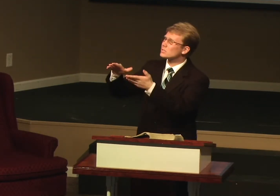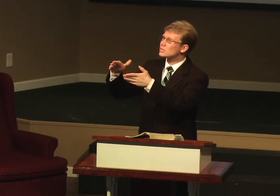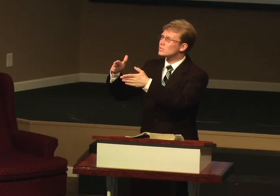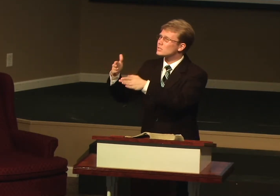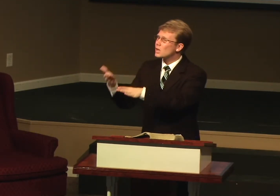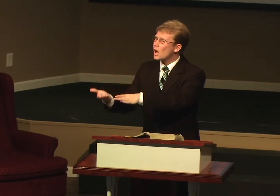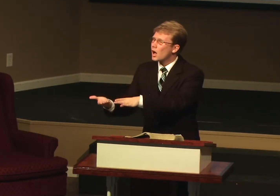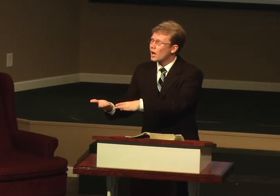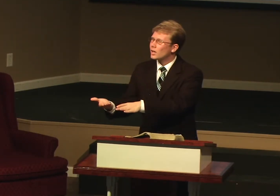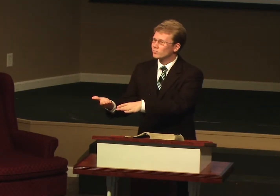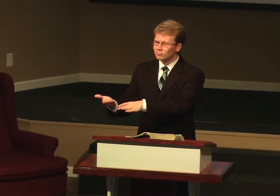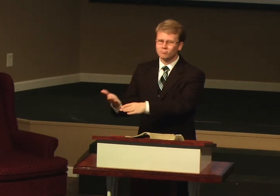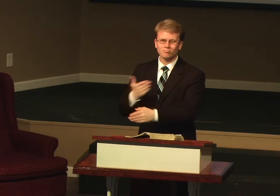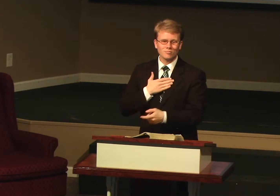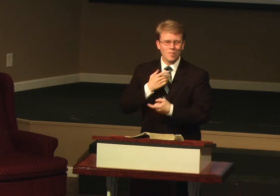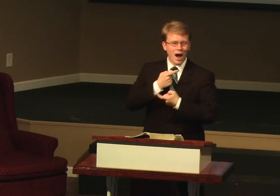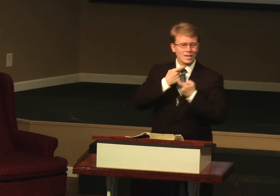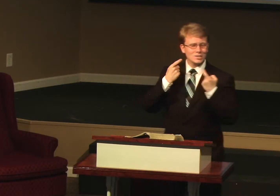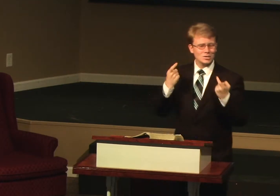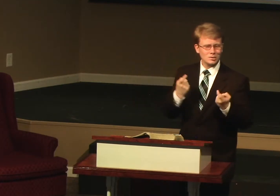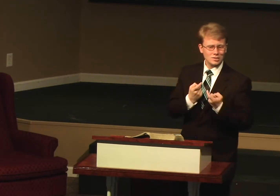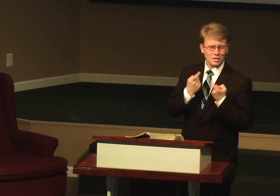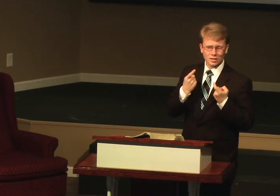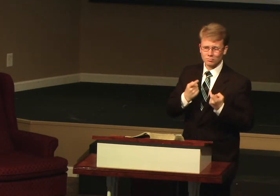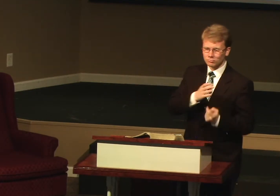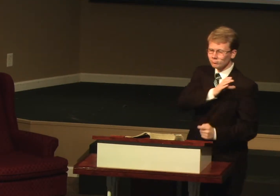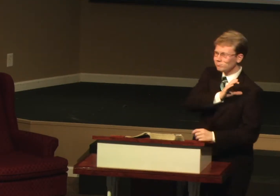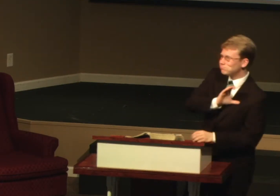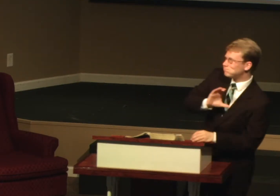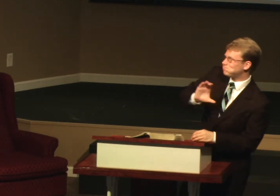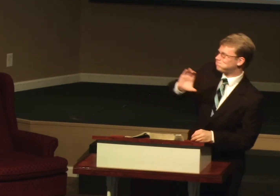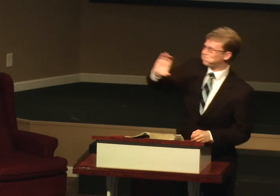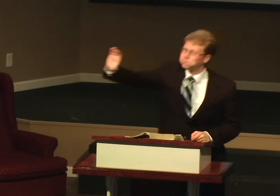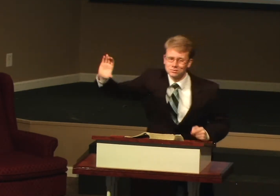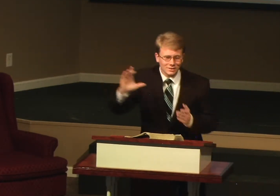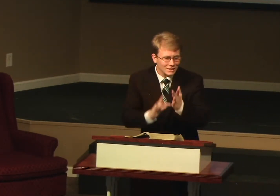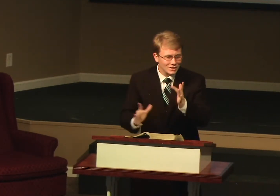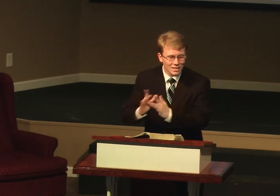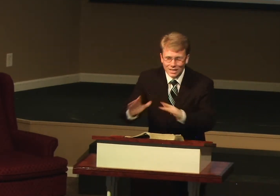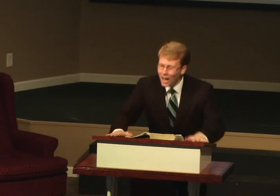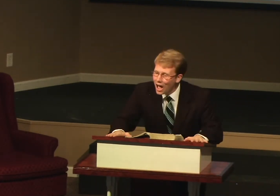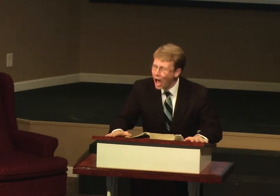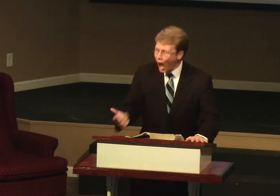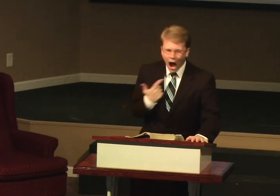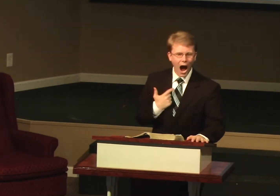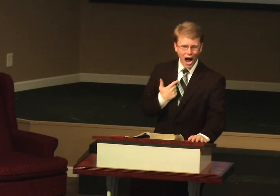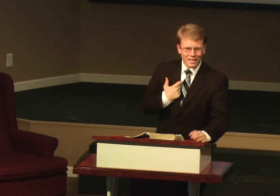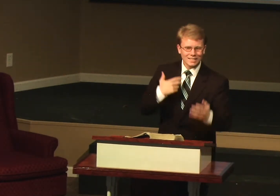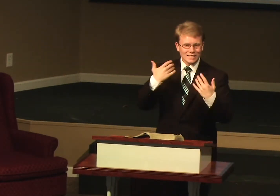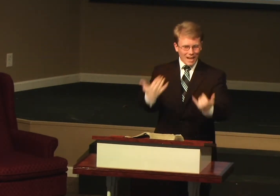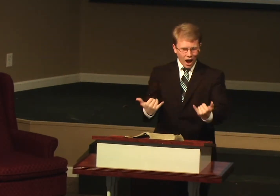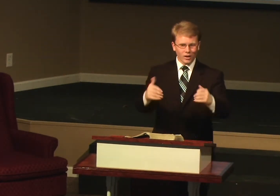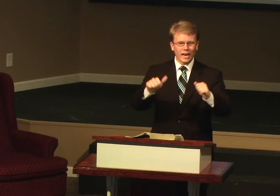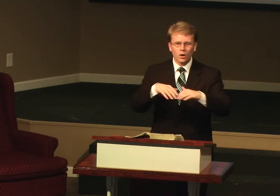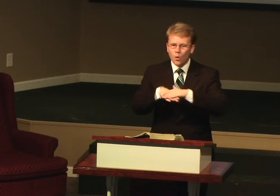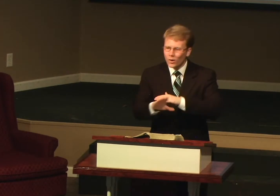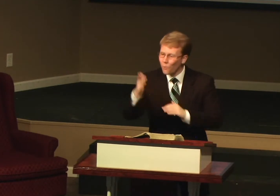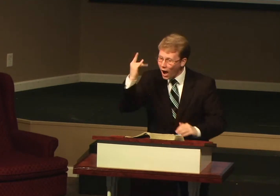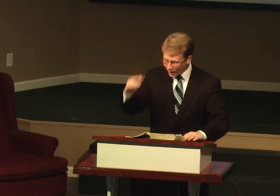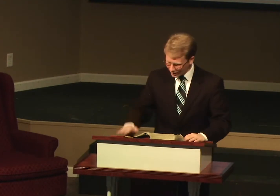the passport is a cross. His death on the cross that take care of sin. And because of that, I now